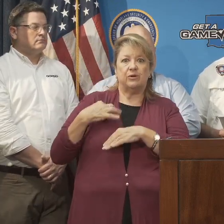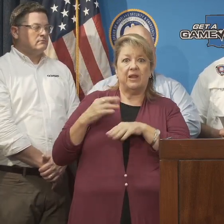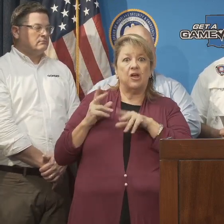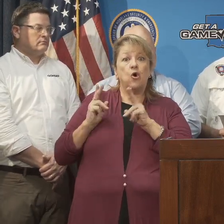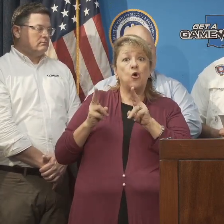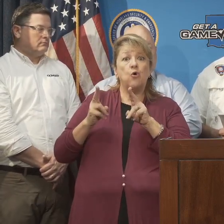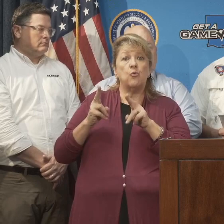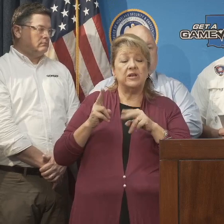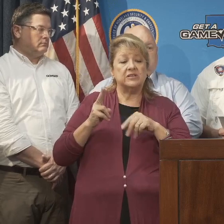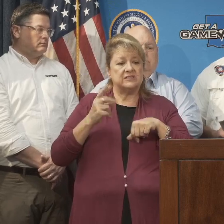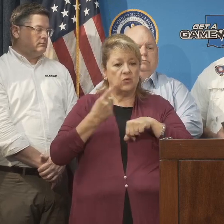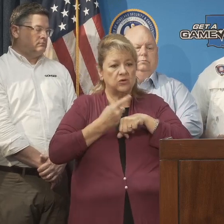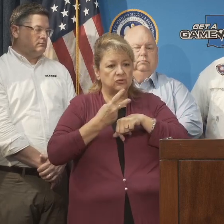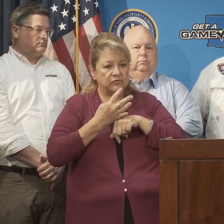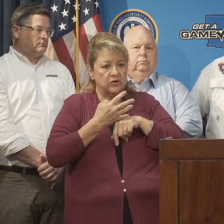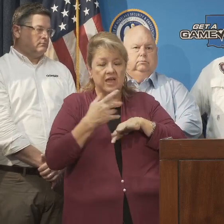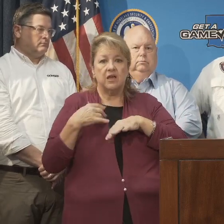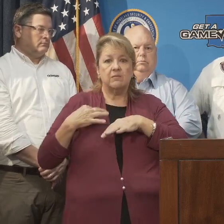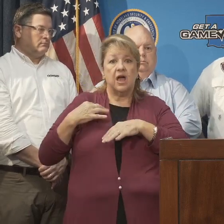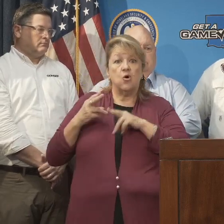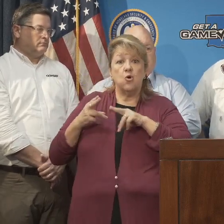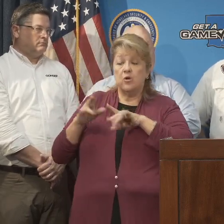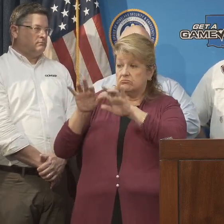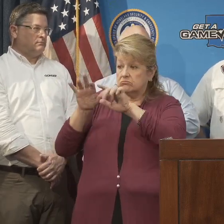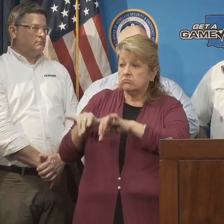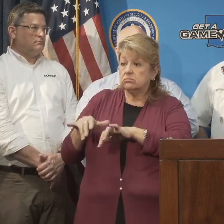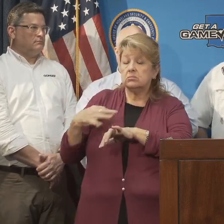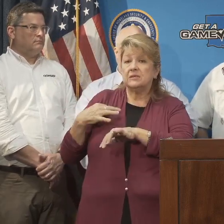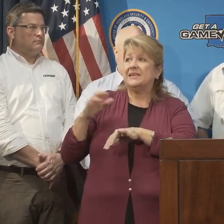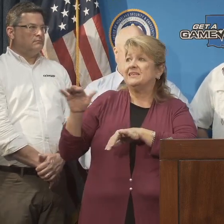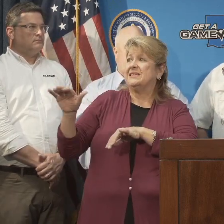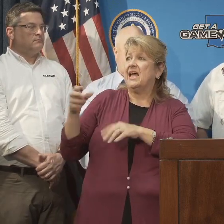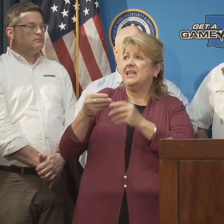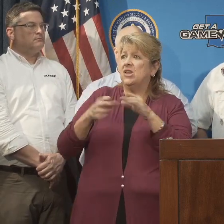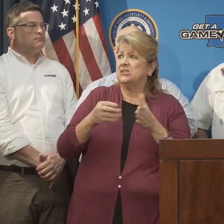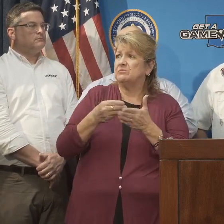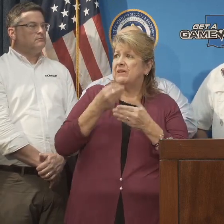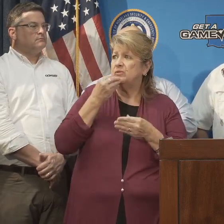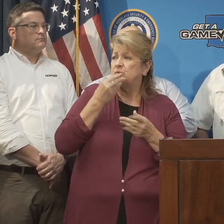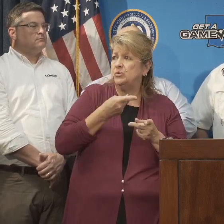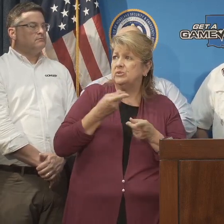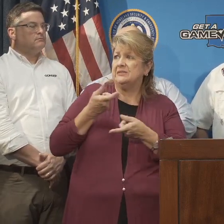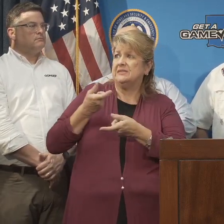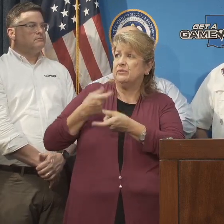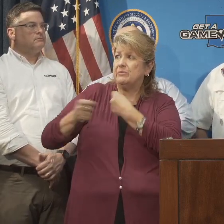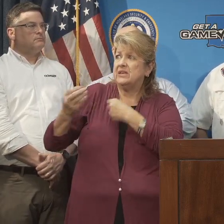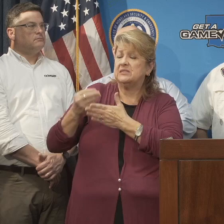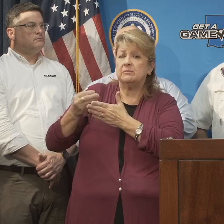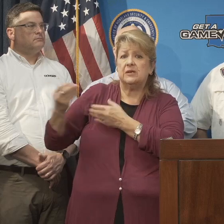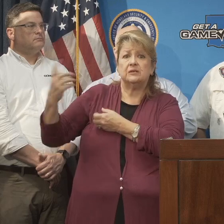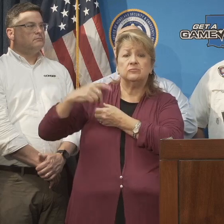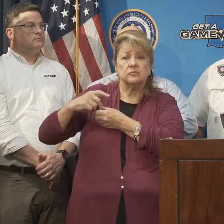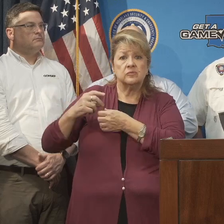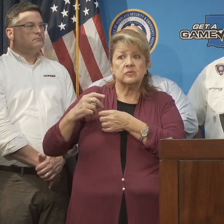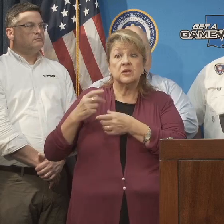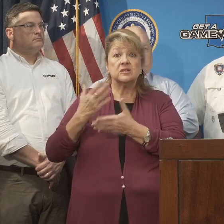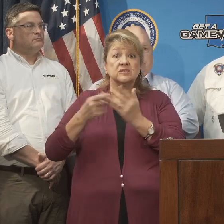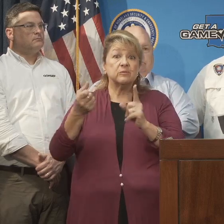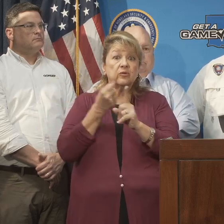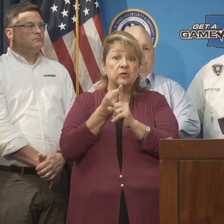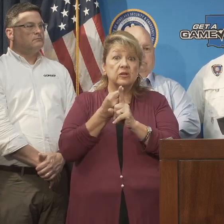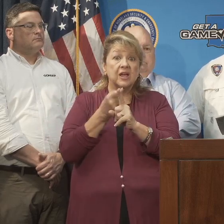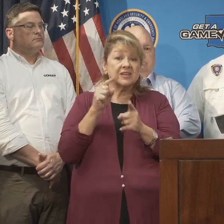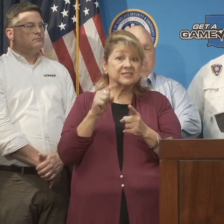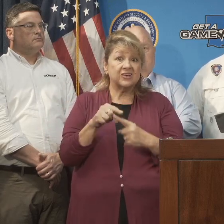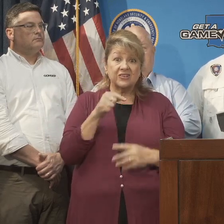application for replacement benefits. So many of you who were affected were impacted even up until